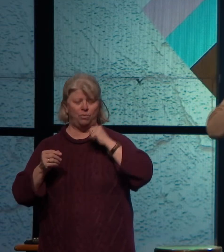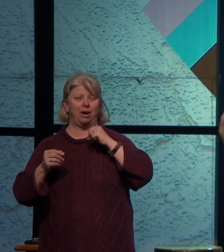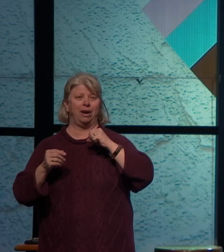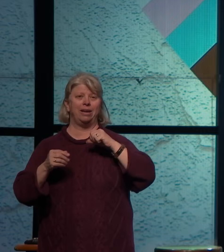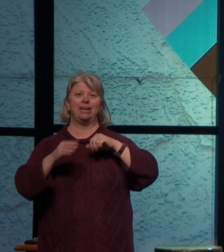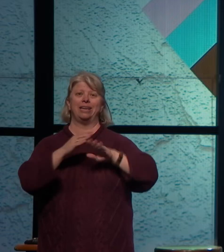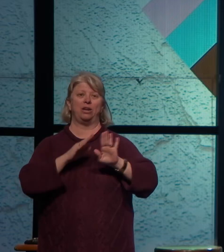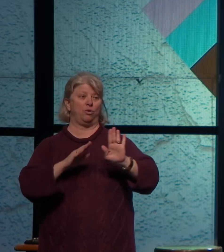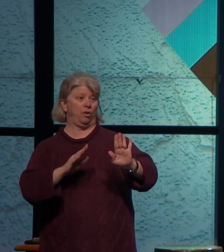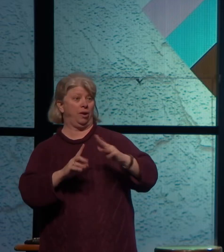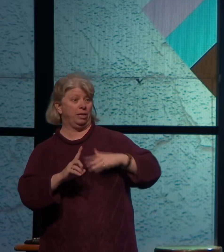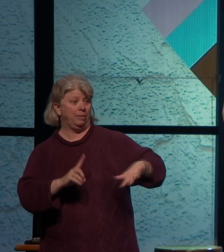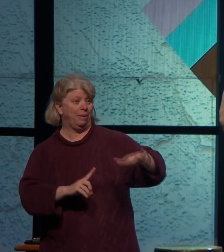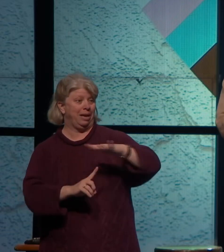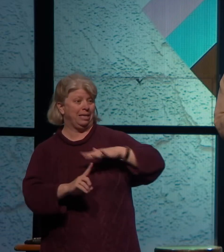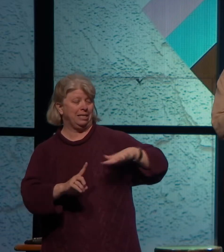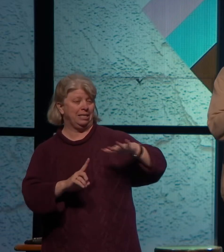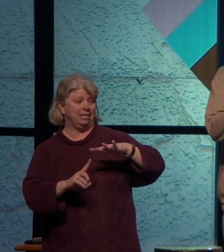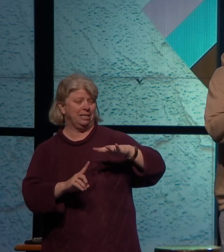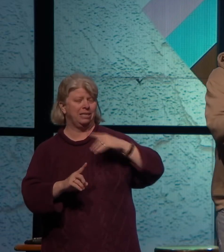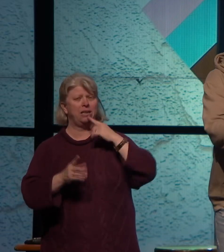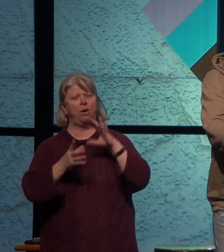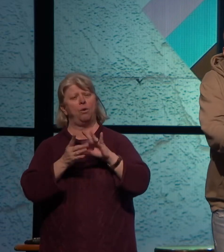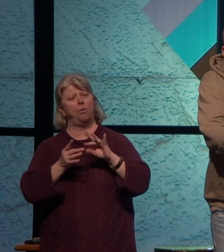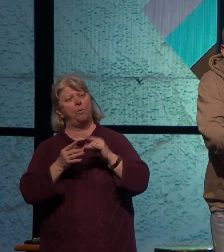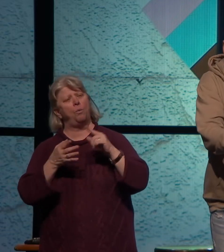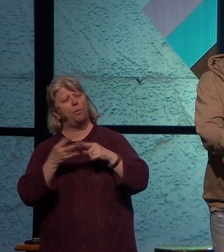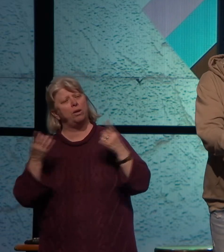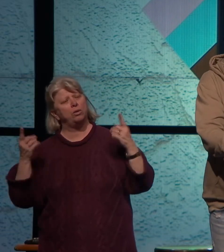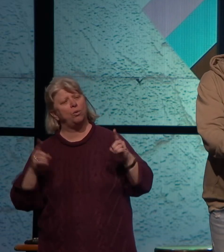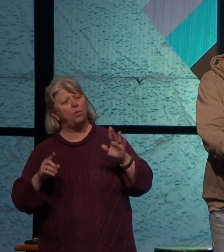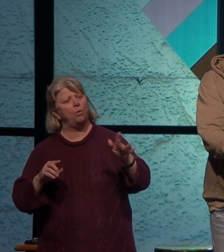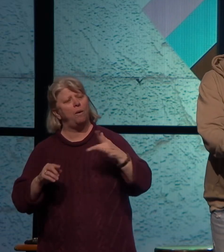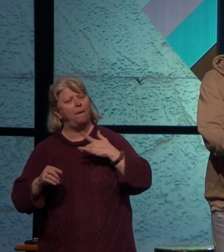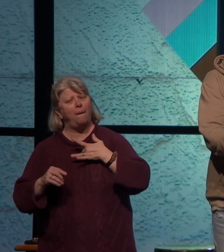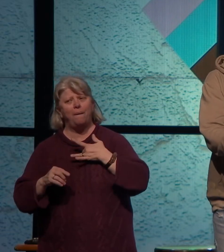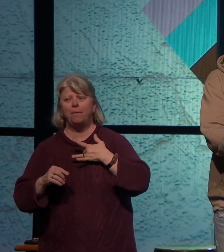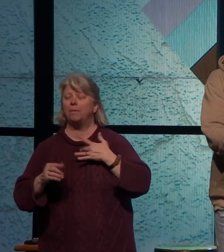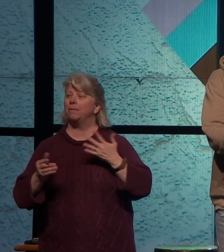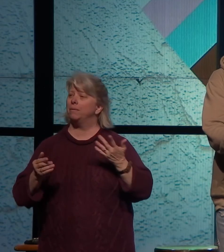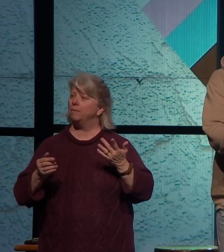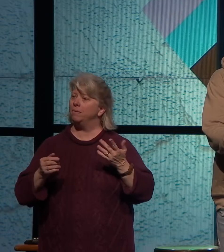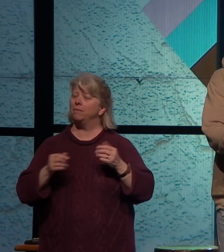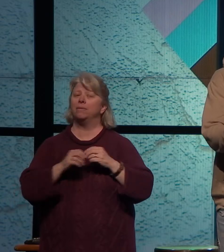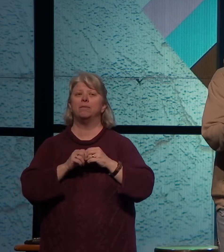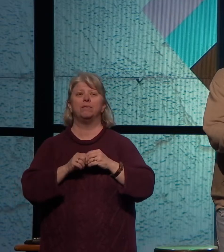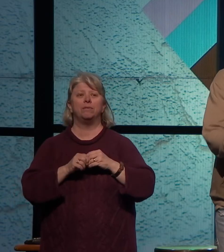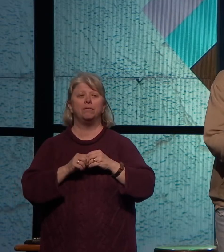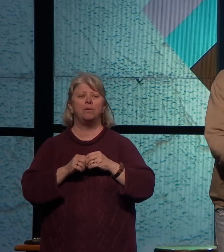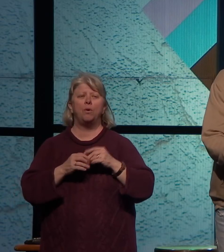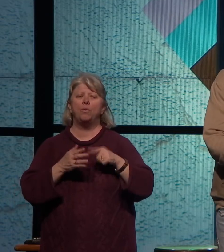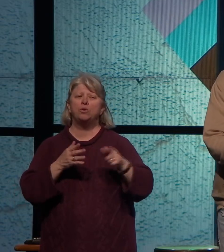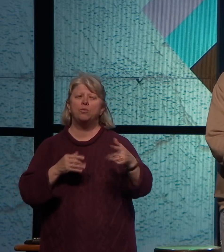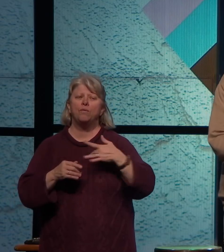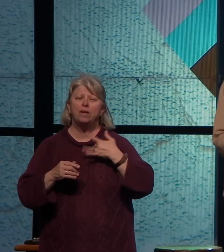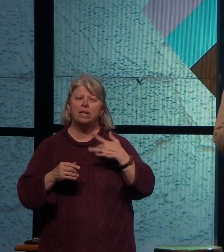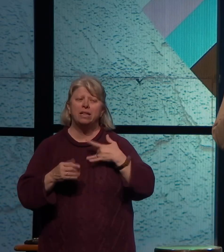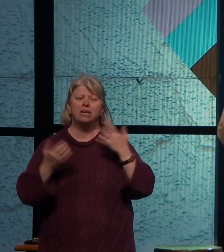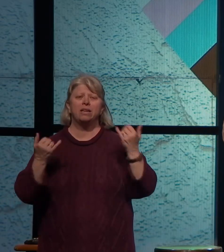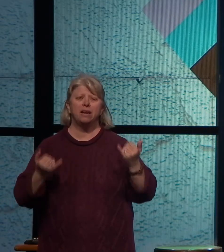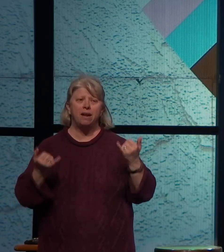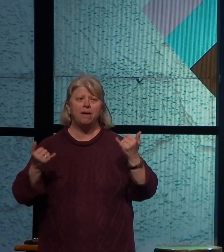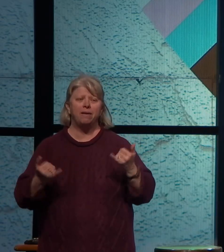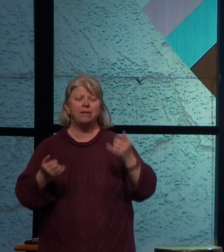enter into their space and say, what's going on in your heart? Like, what are you feeling right now?